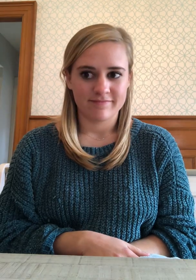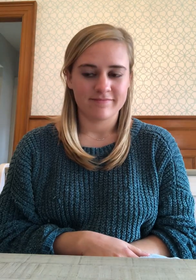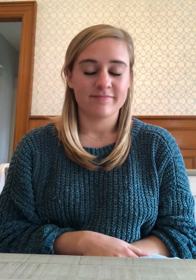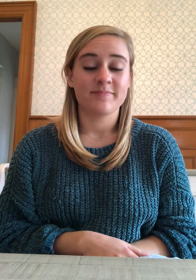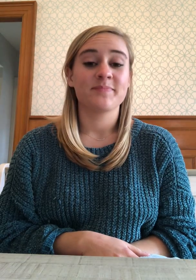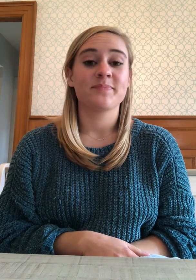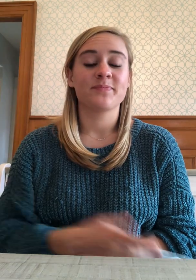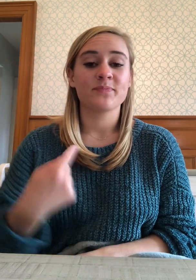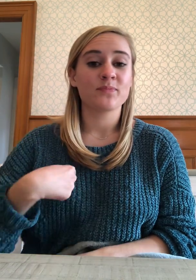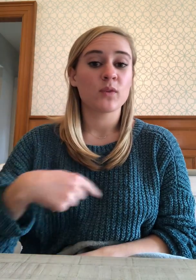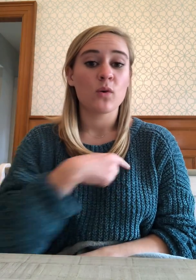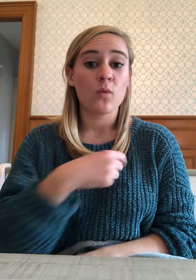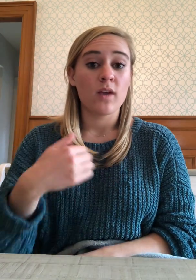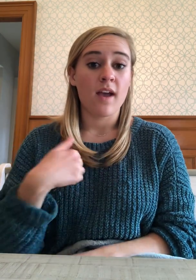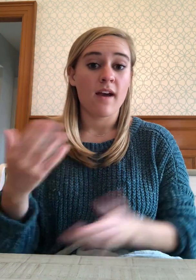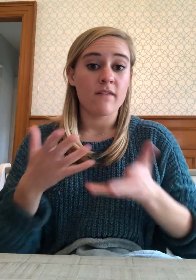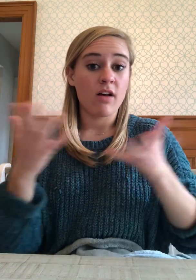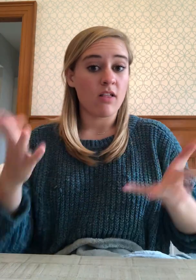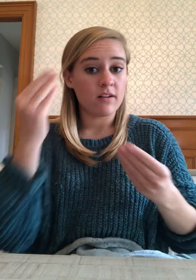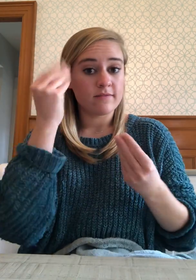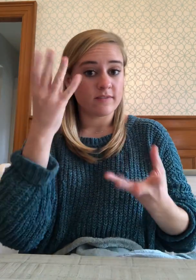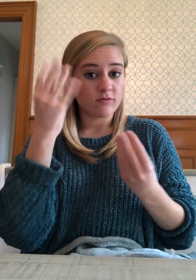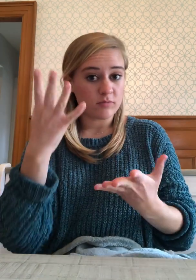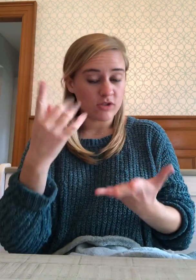We have a lot of material to cover today,